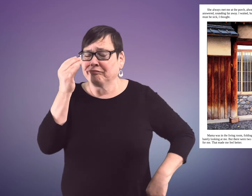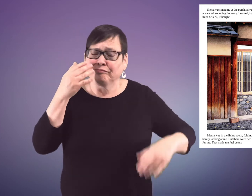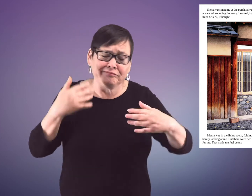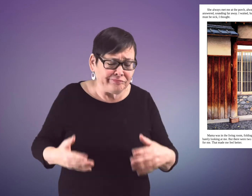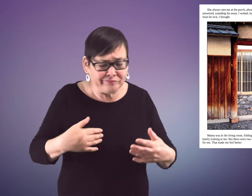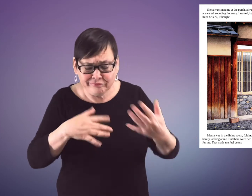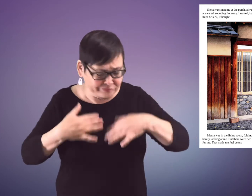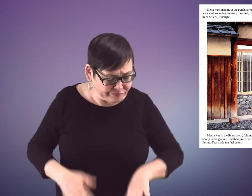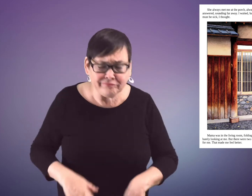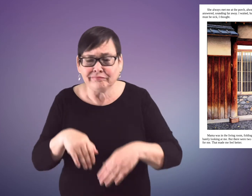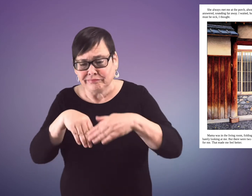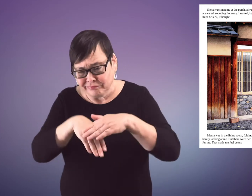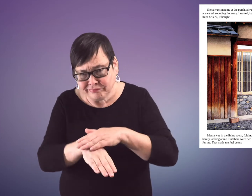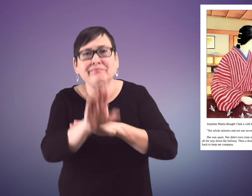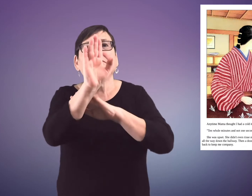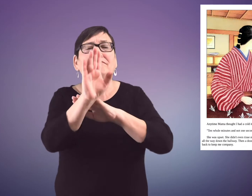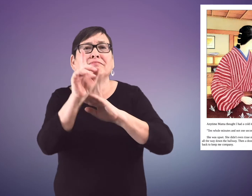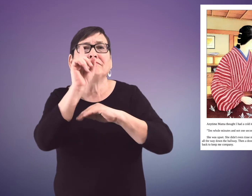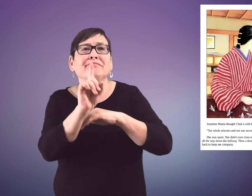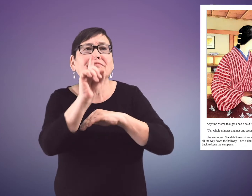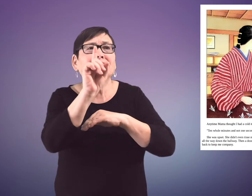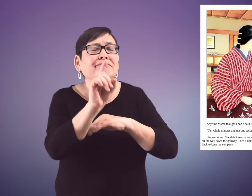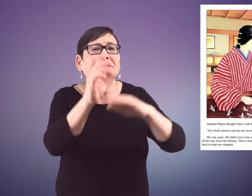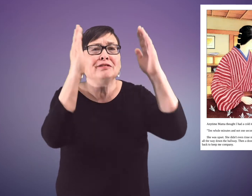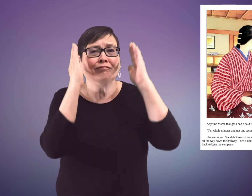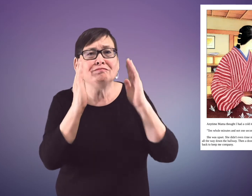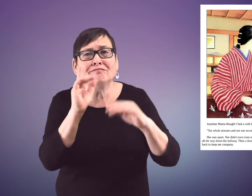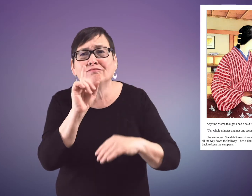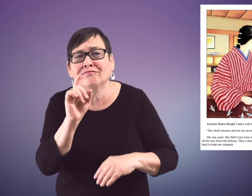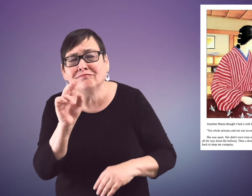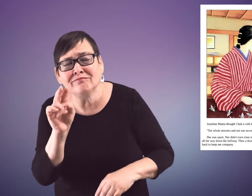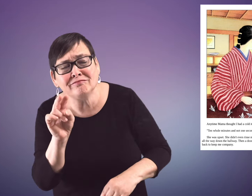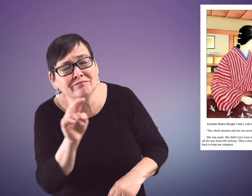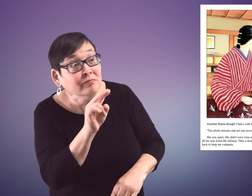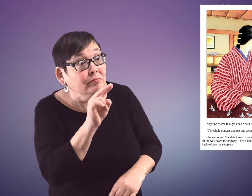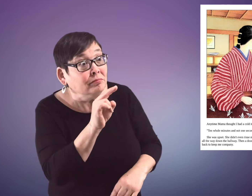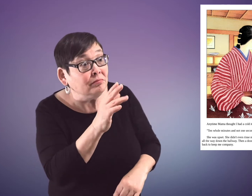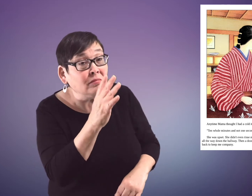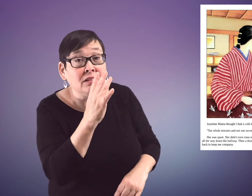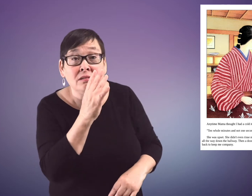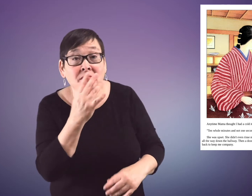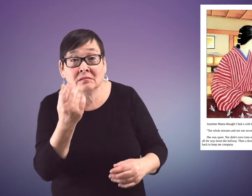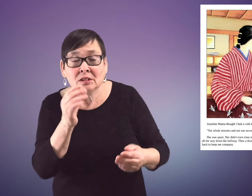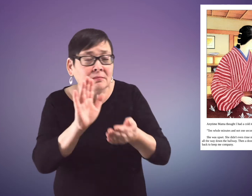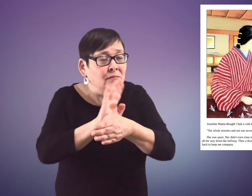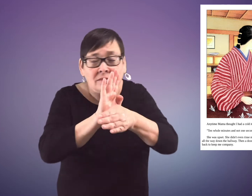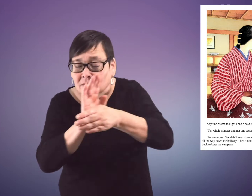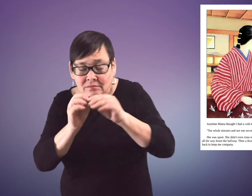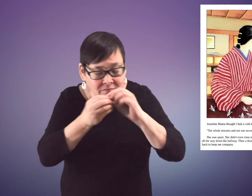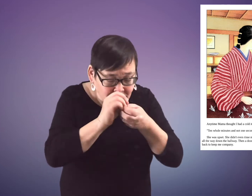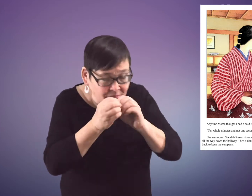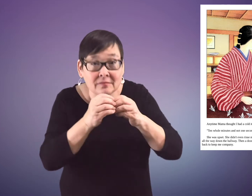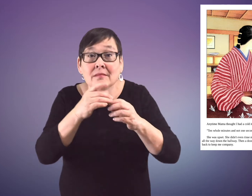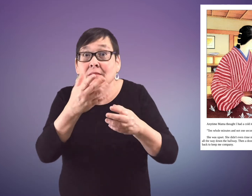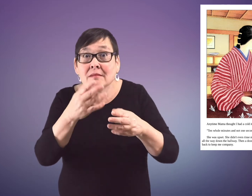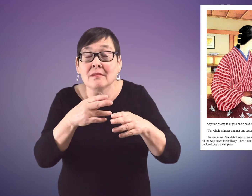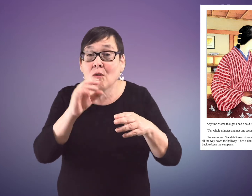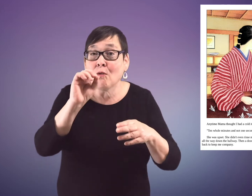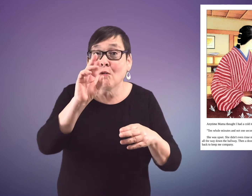away. I waited, but she didn't come out to see me. She must be sick, I thought. So I went inside. Mama